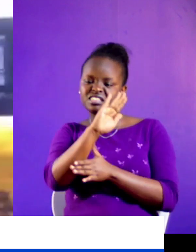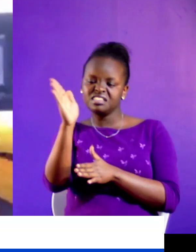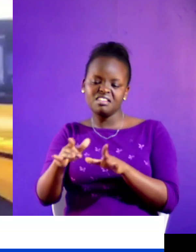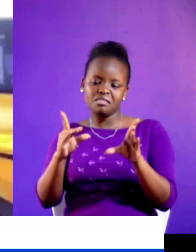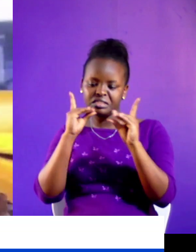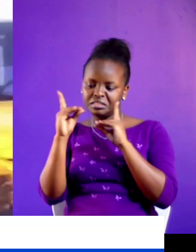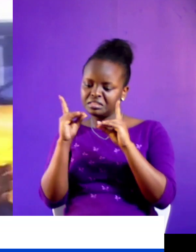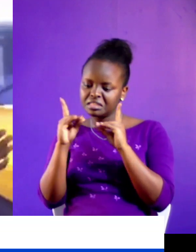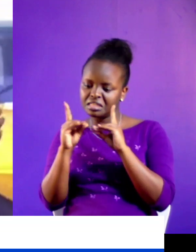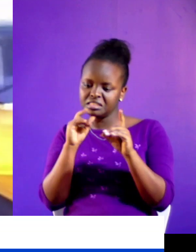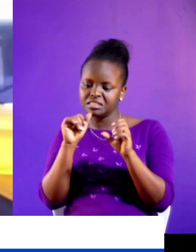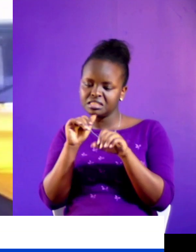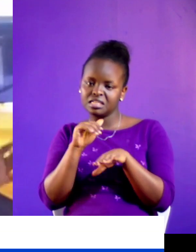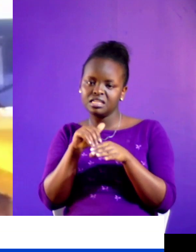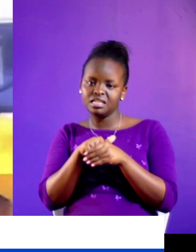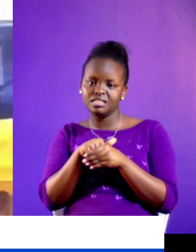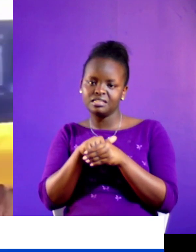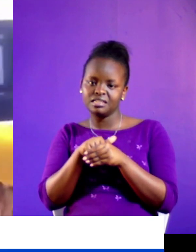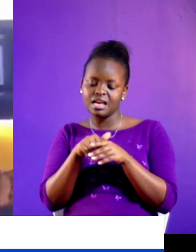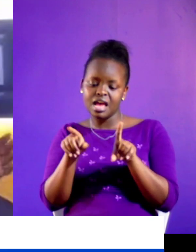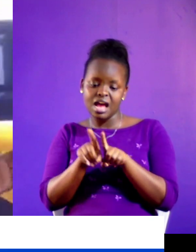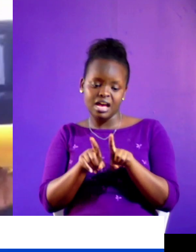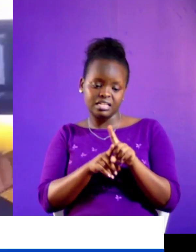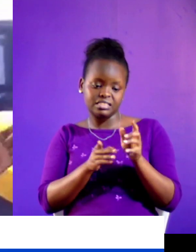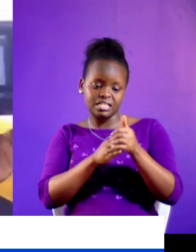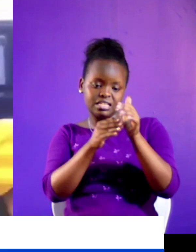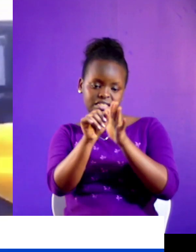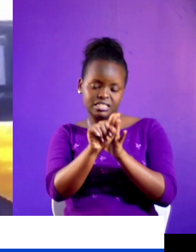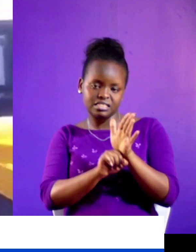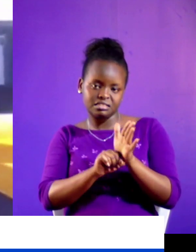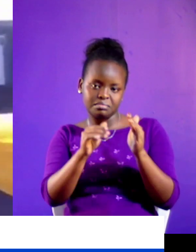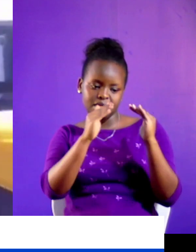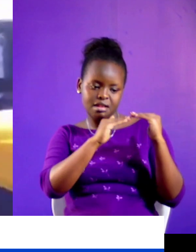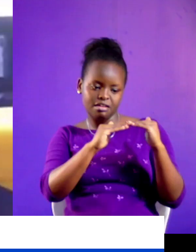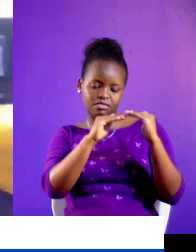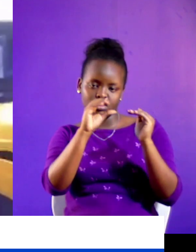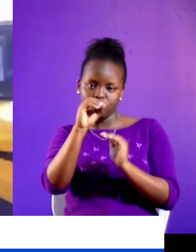discussed at the leadership level at ODM.